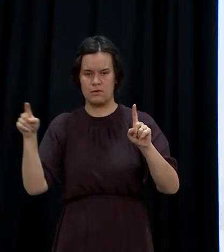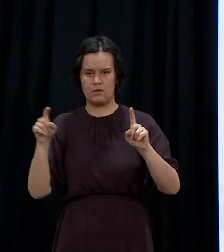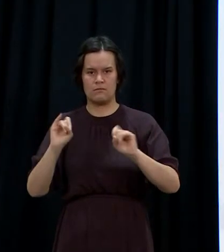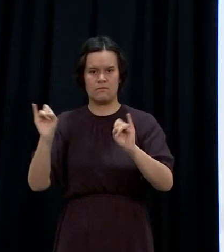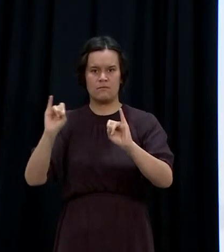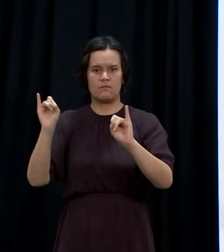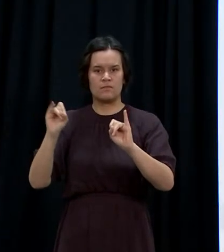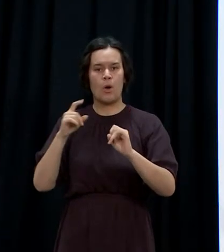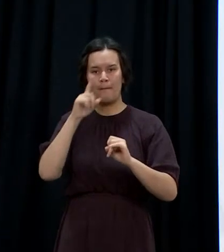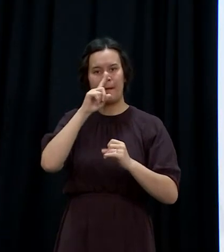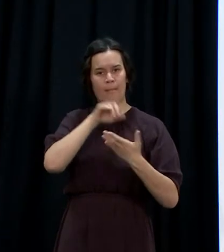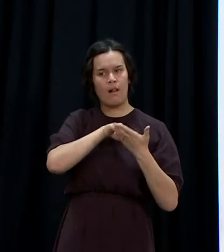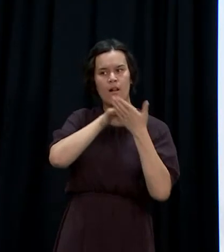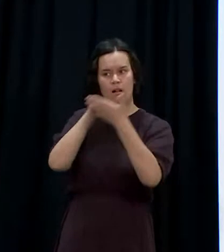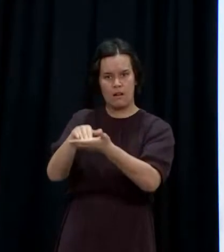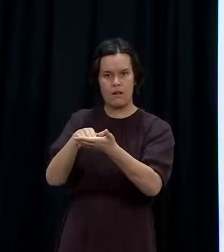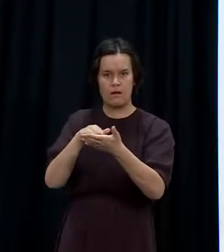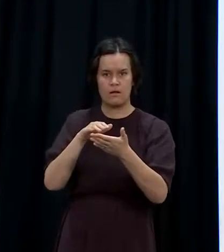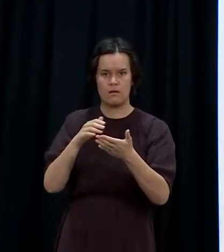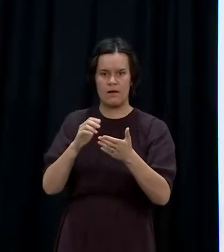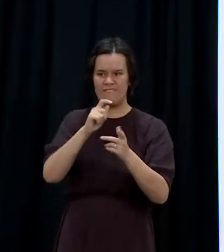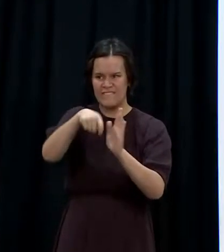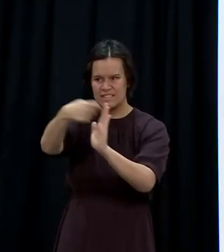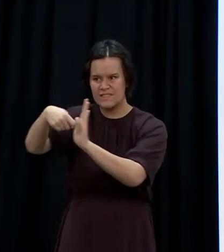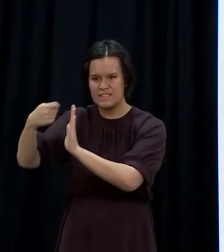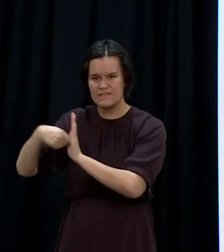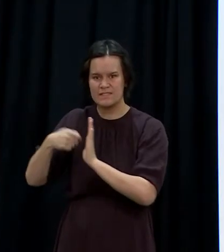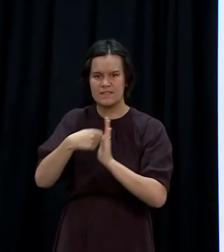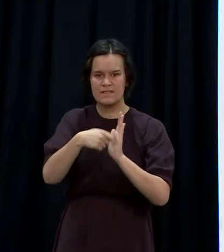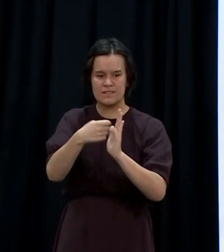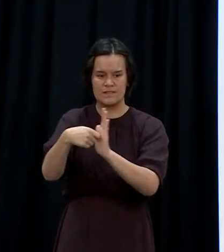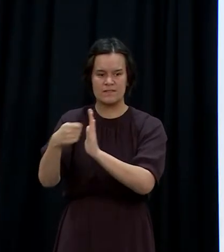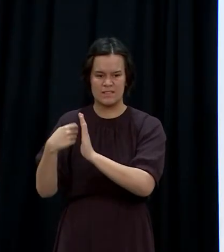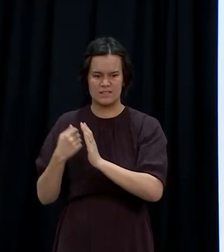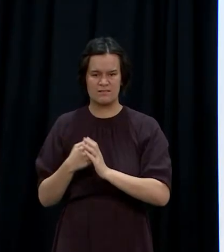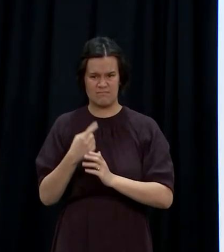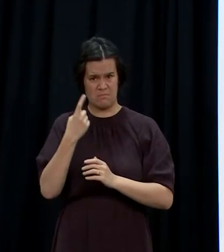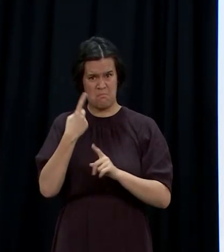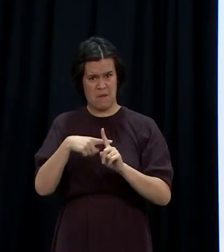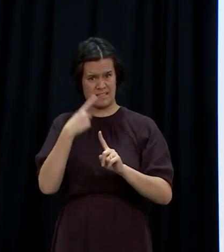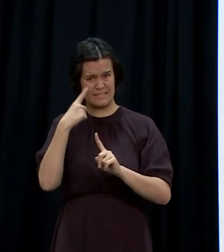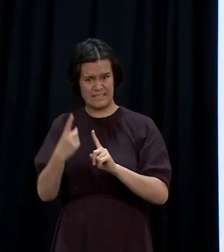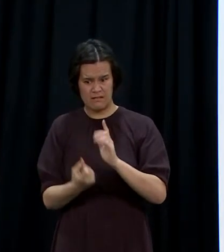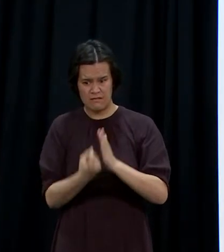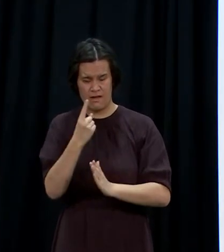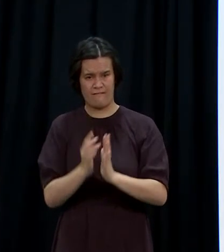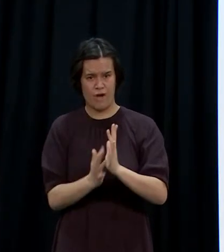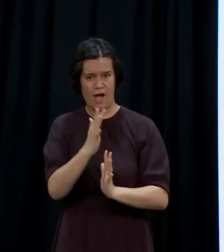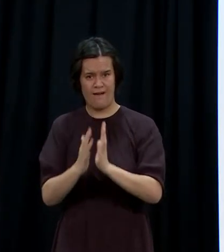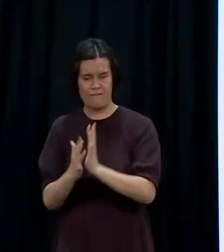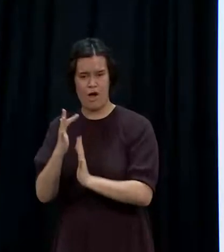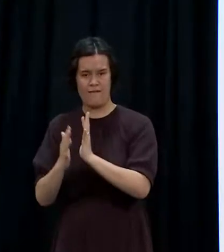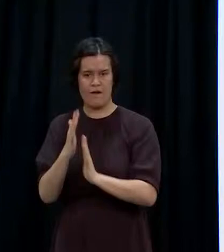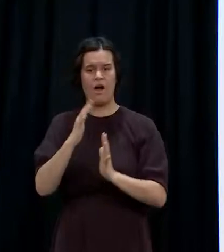by FENZ, and the largest fire was at Glen Tui with 9 appliances attending. Another front, unfortunately, is expected to